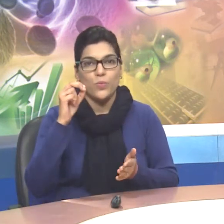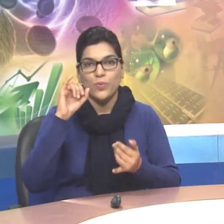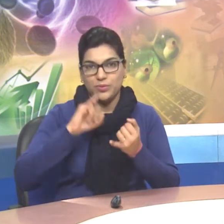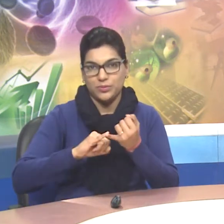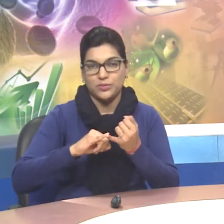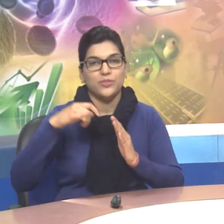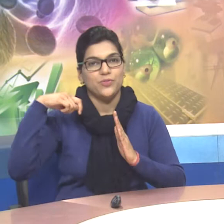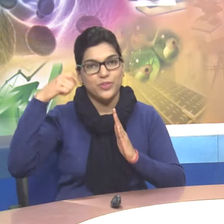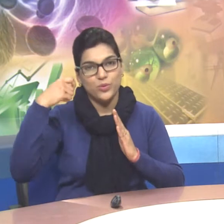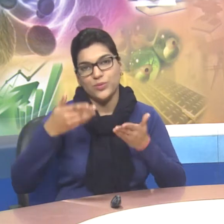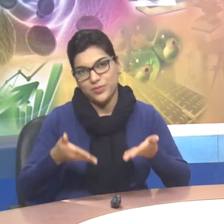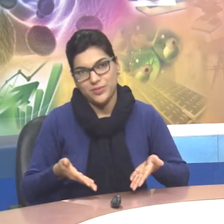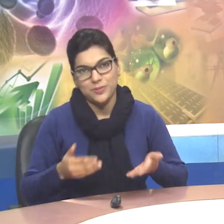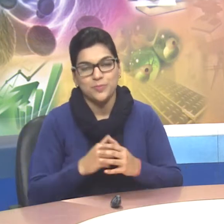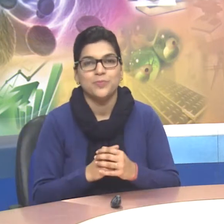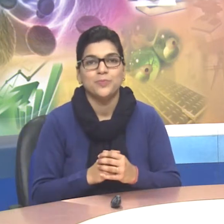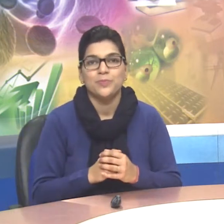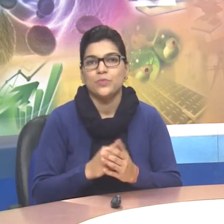welcome to NIOS.